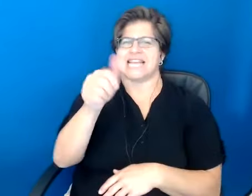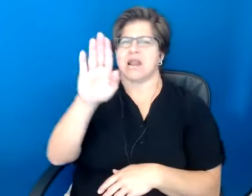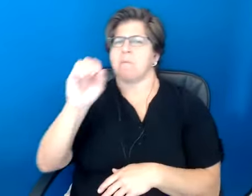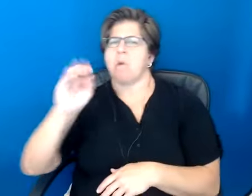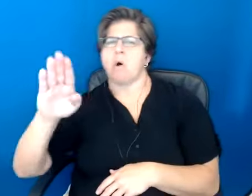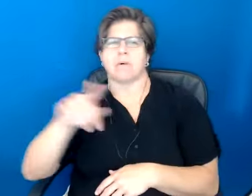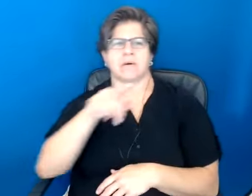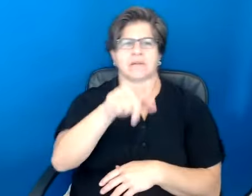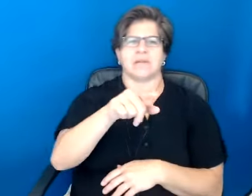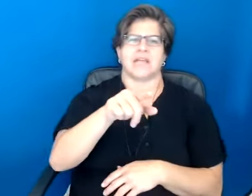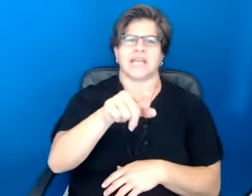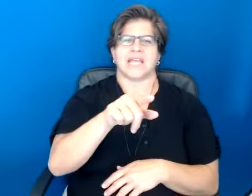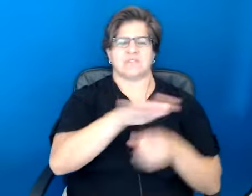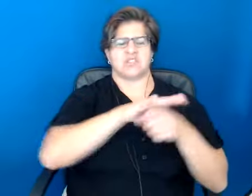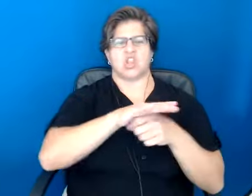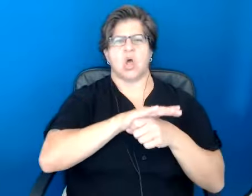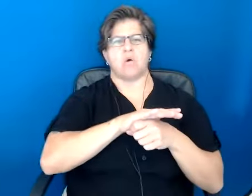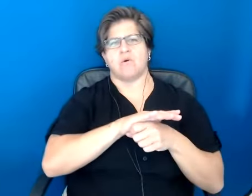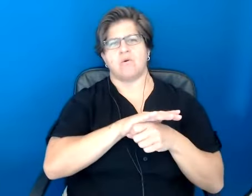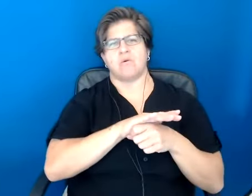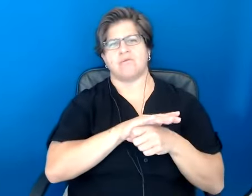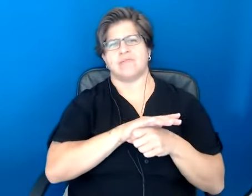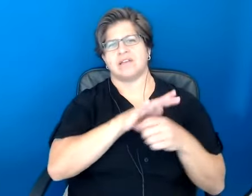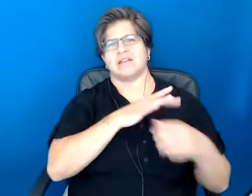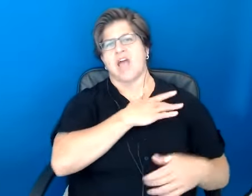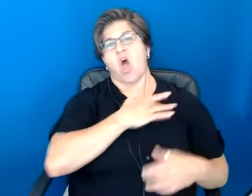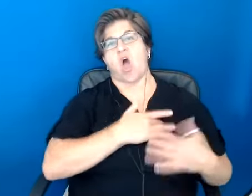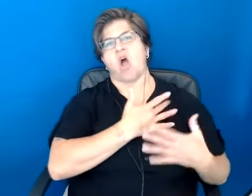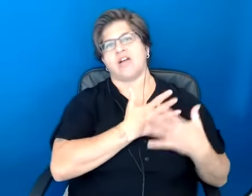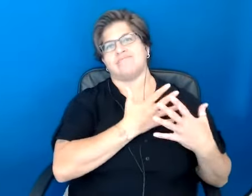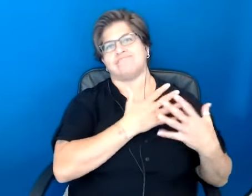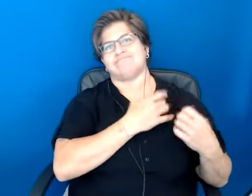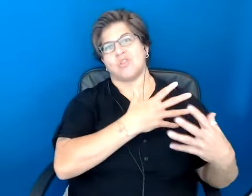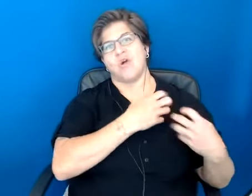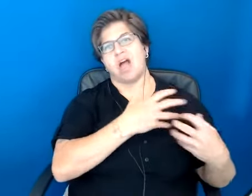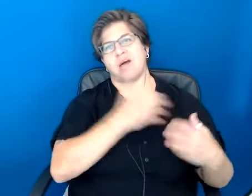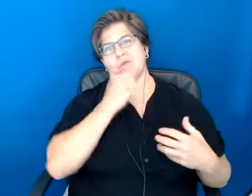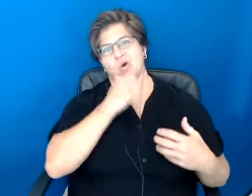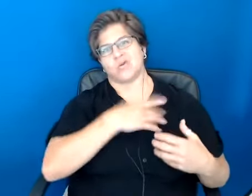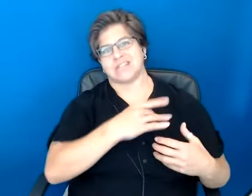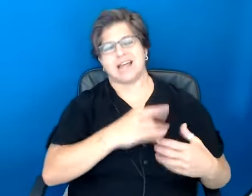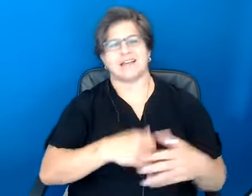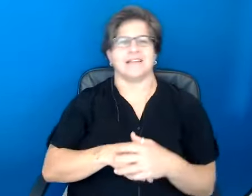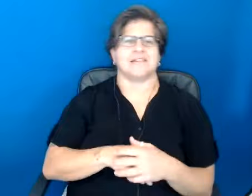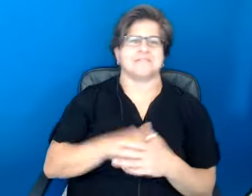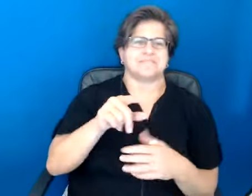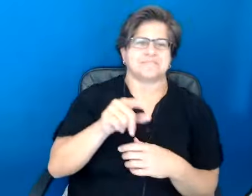don't know what it means in American, but say lumber him. And I get bet 10 bob that I couldn't lumber him. And he was this local's